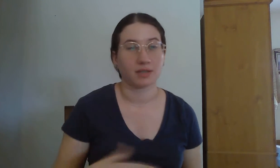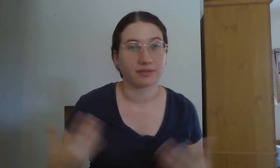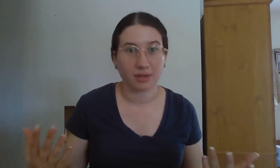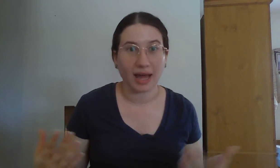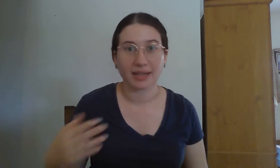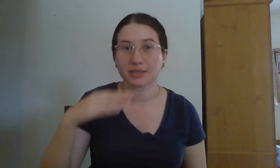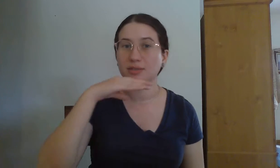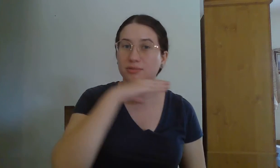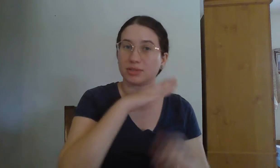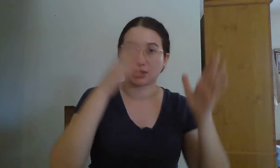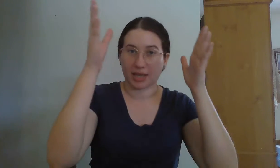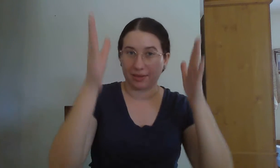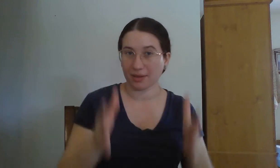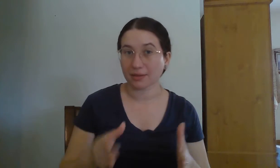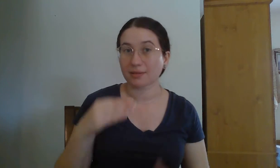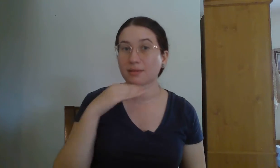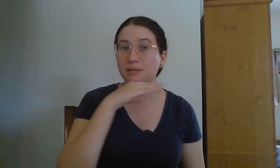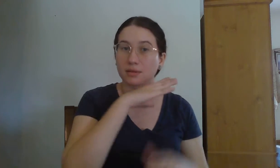for liar, you would just add this.